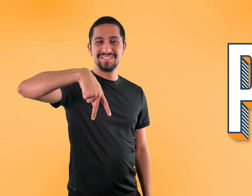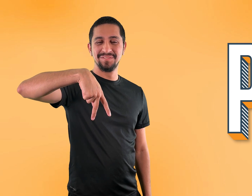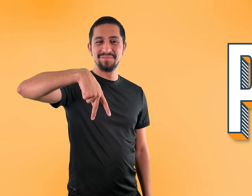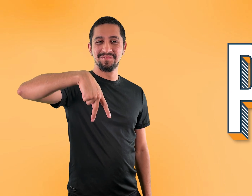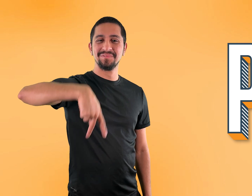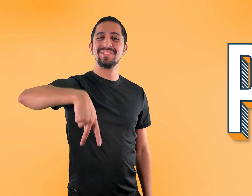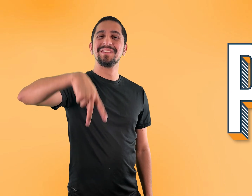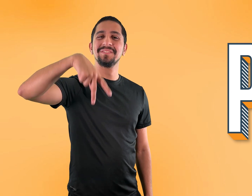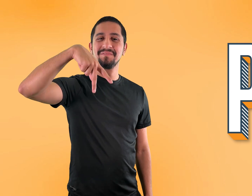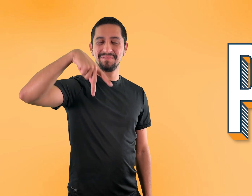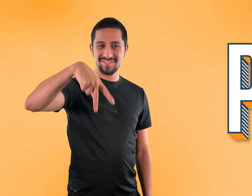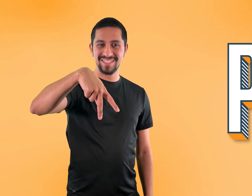ground. P.